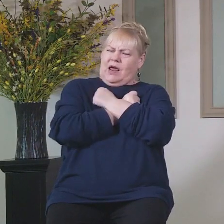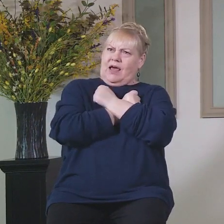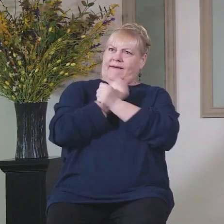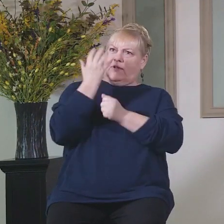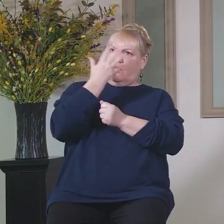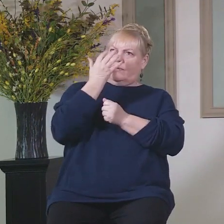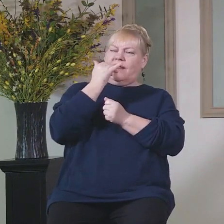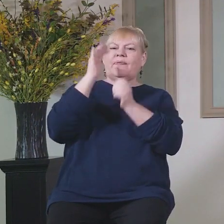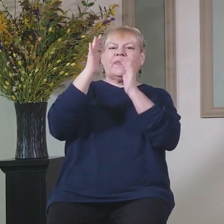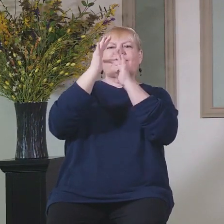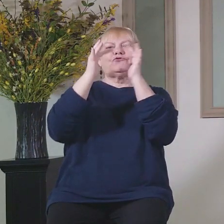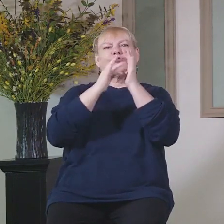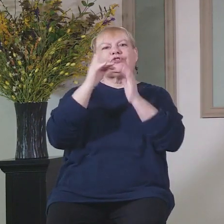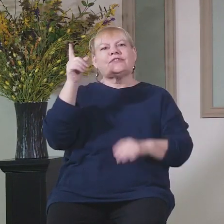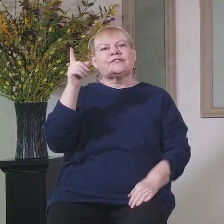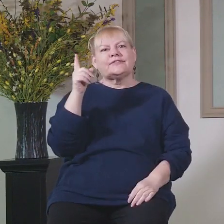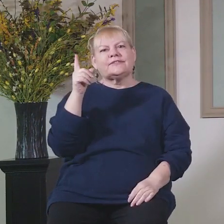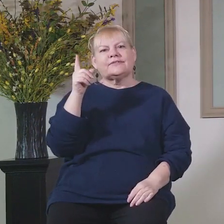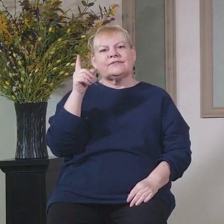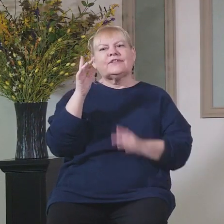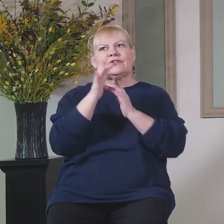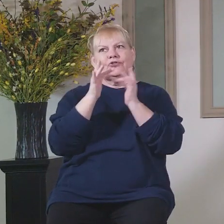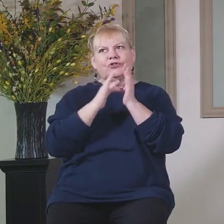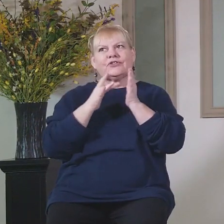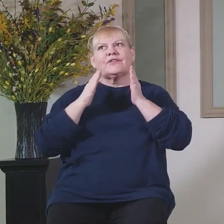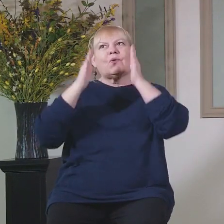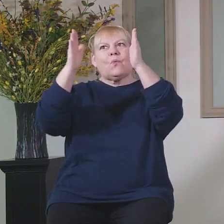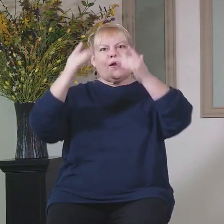like. He's the way to life.